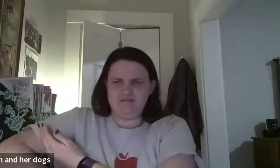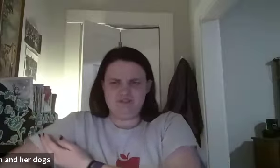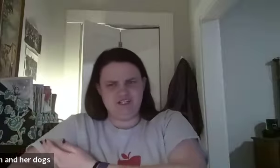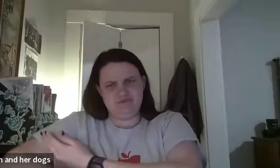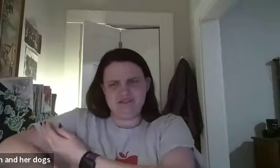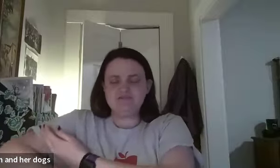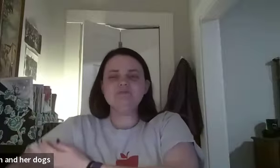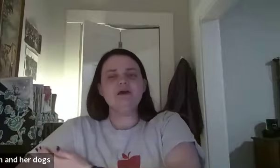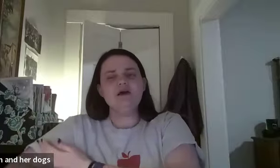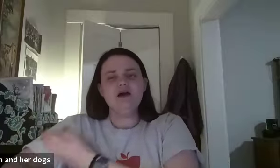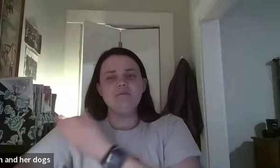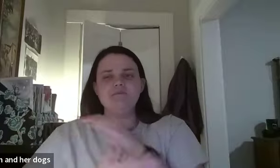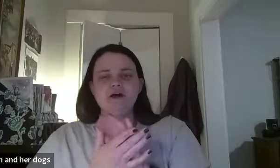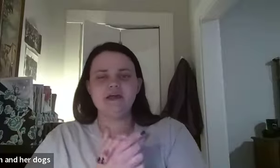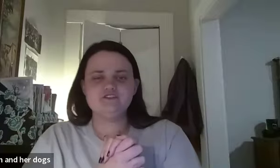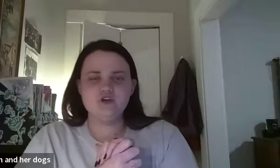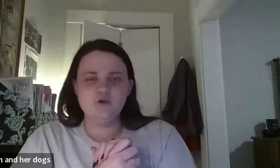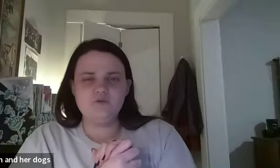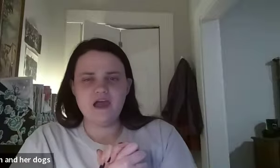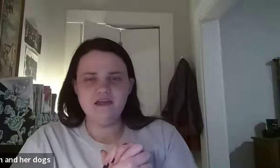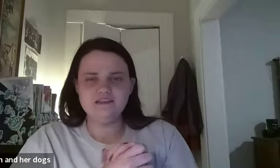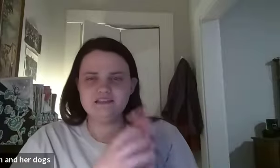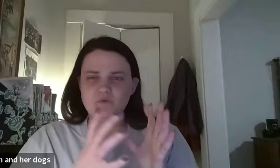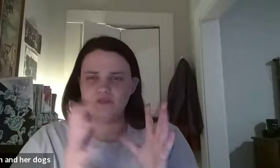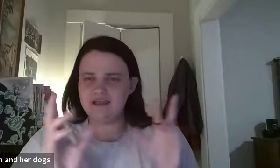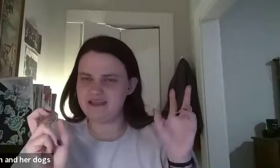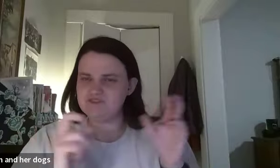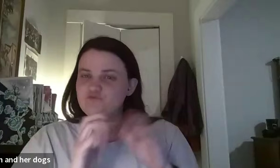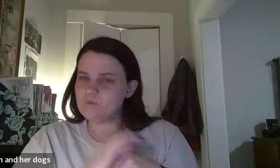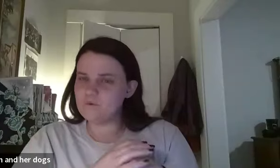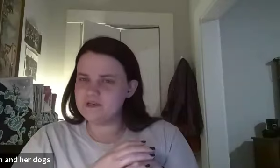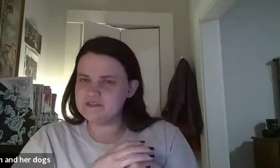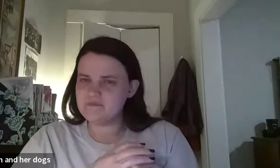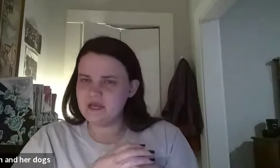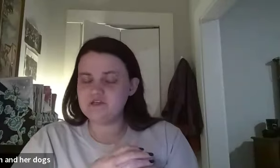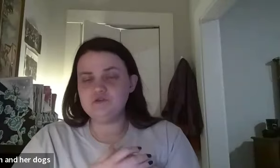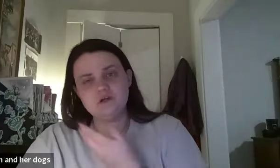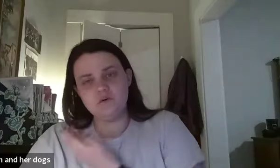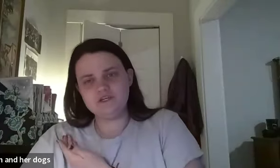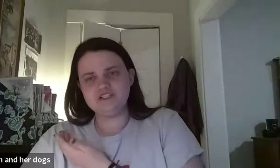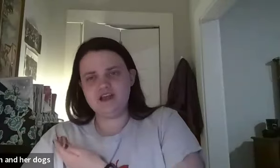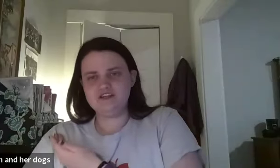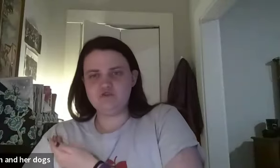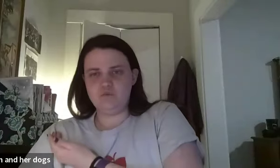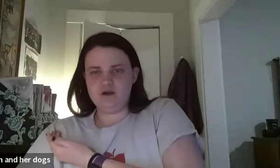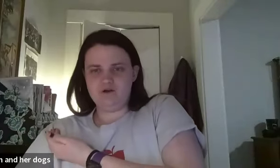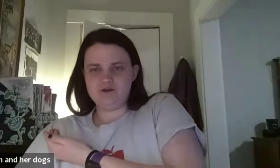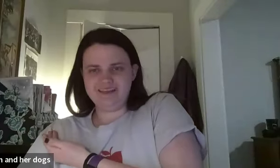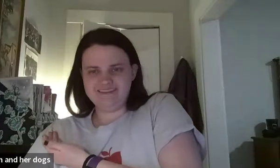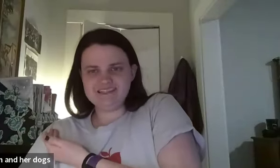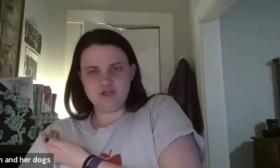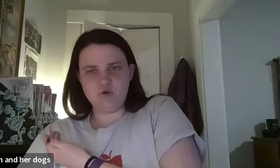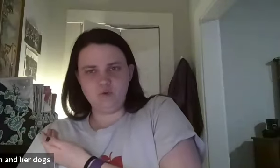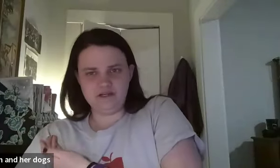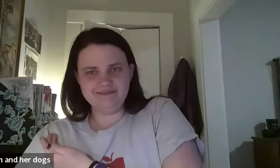to position myself. But that is the more like, I guess, formal way you say baby. You can always just kind of do the one arm like this, like you're holding